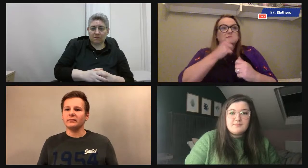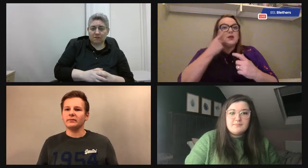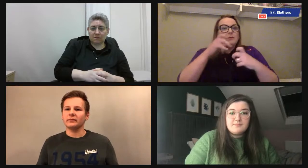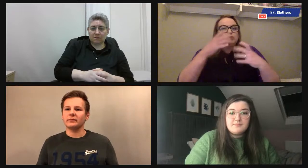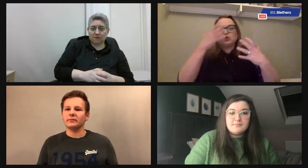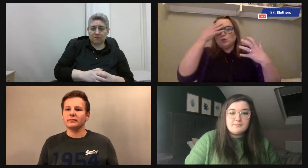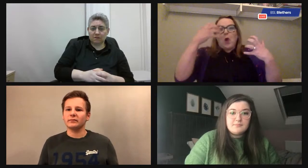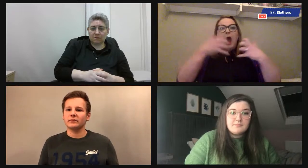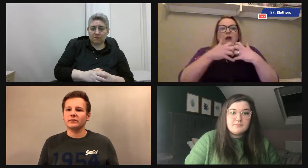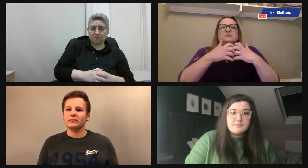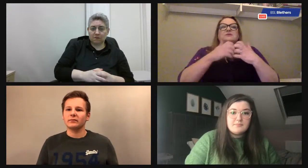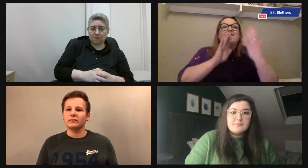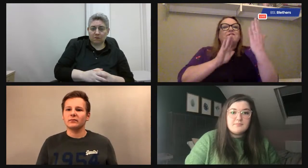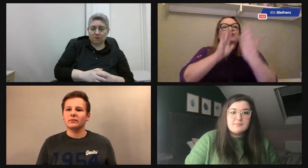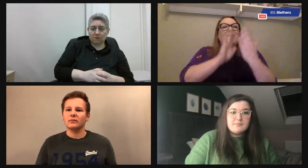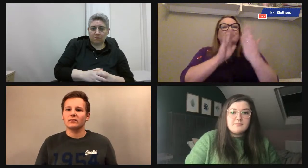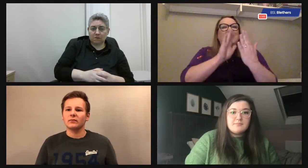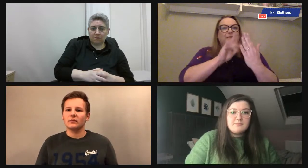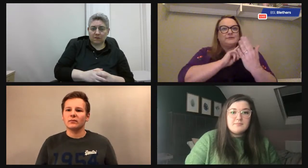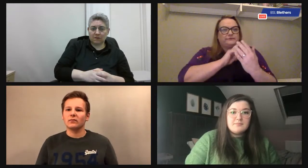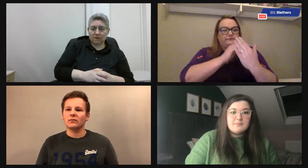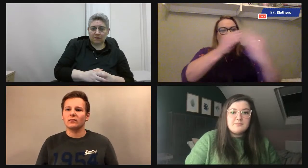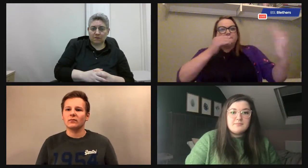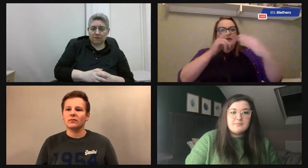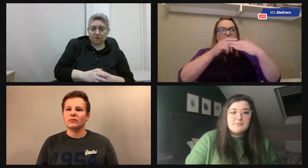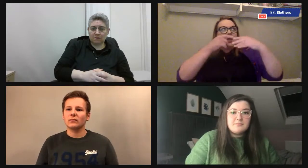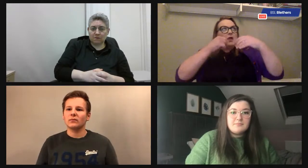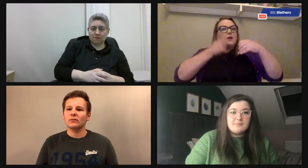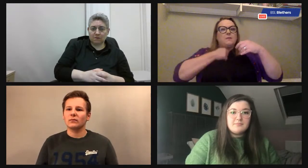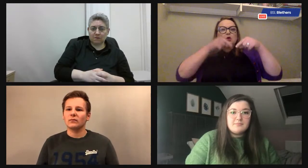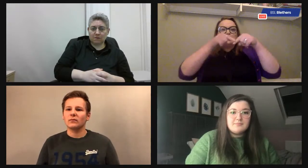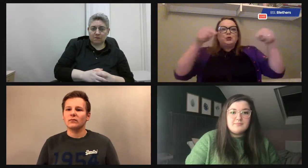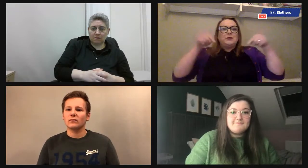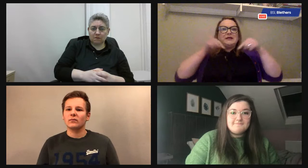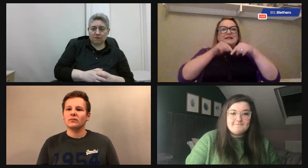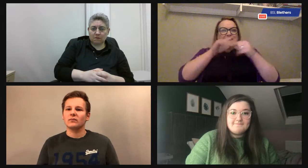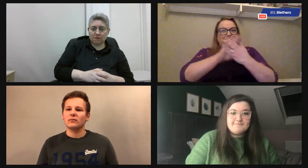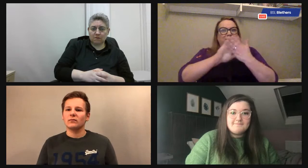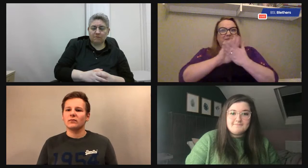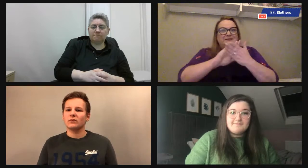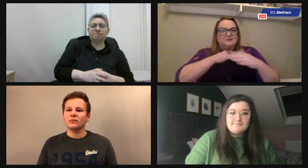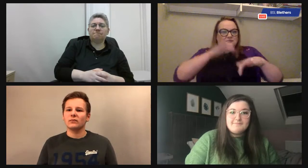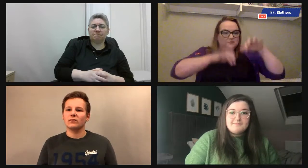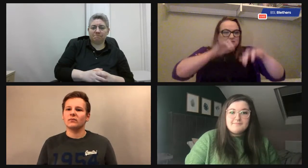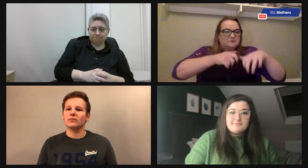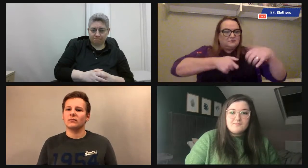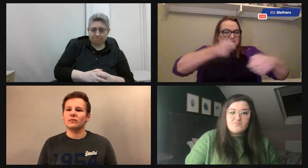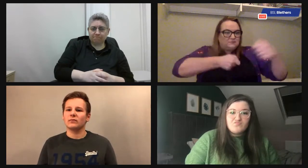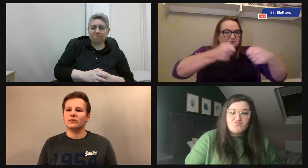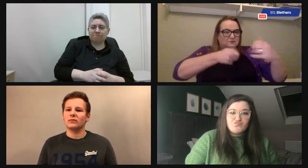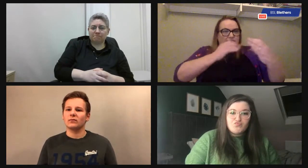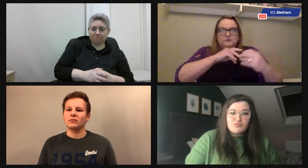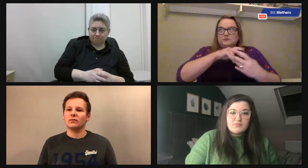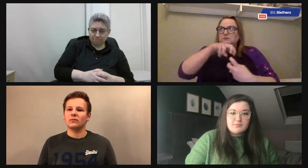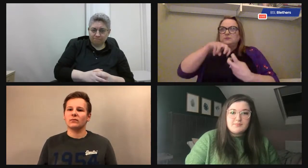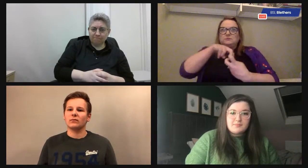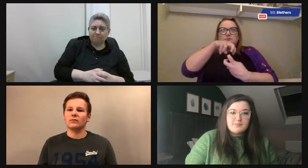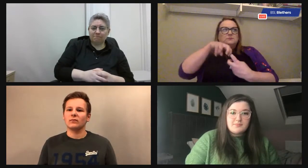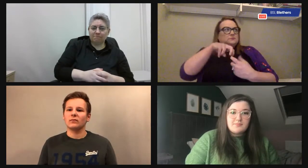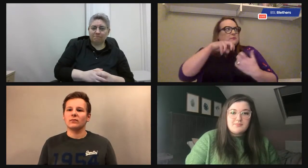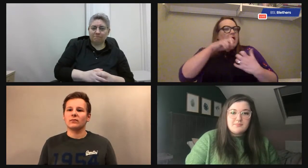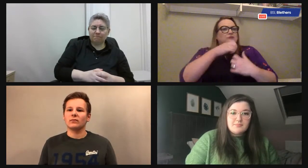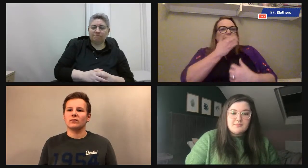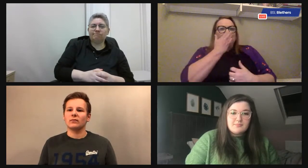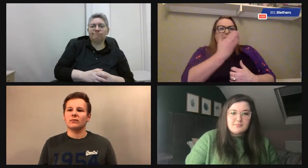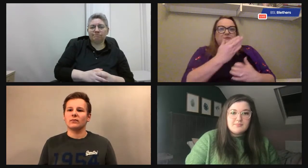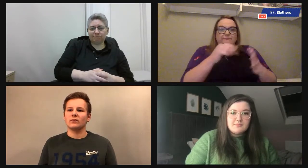Well, if you look what Erin and Kristers are saying about online, I think that the idea is that